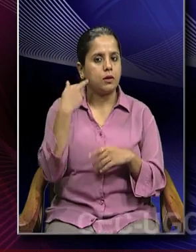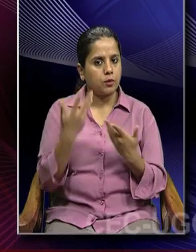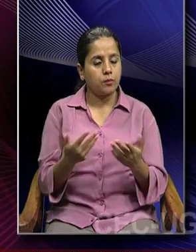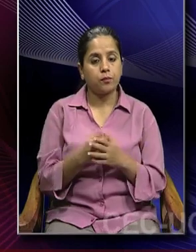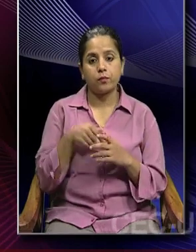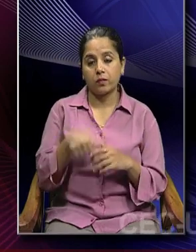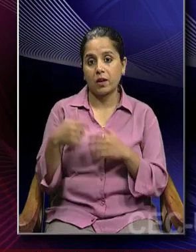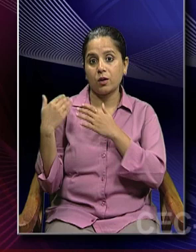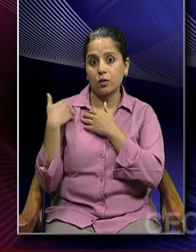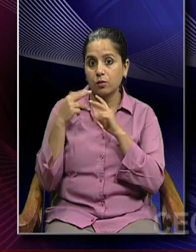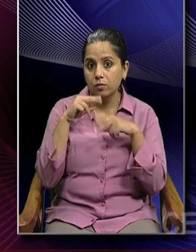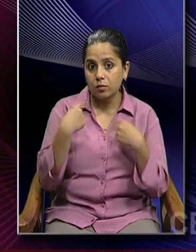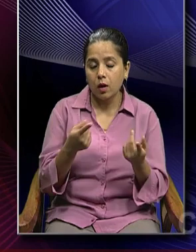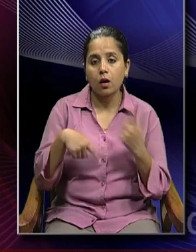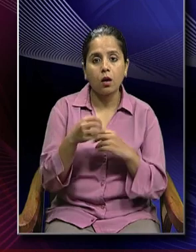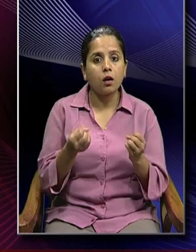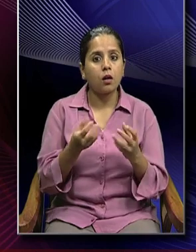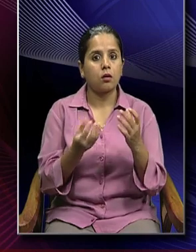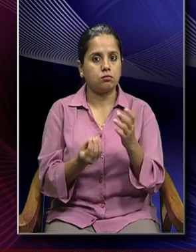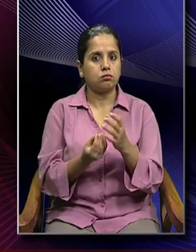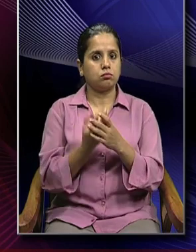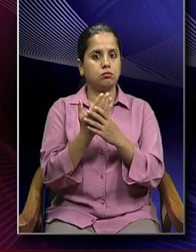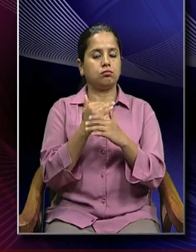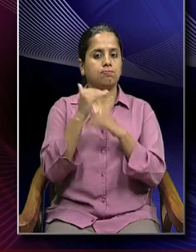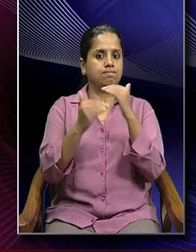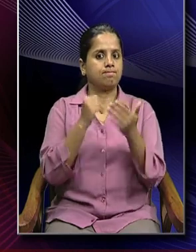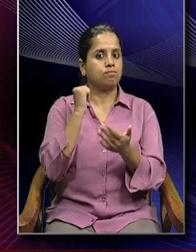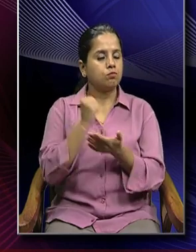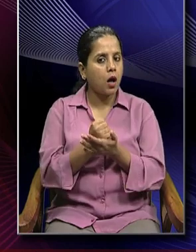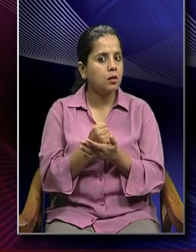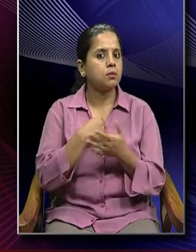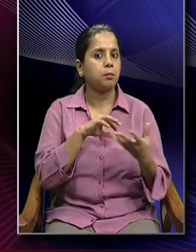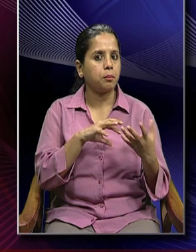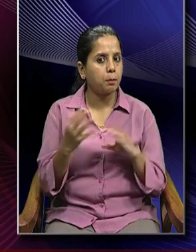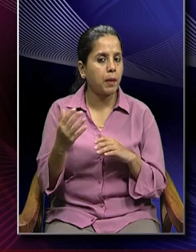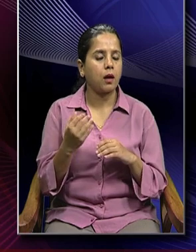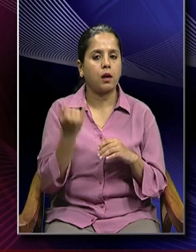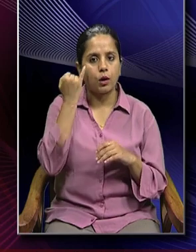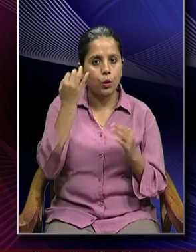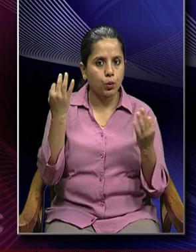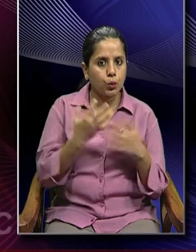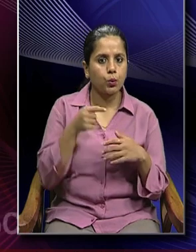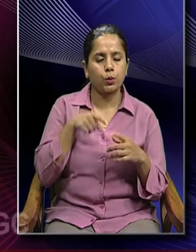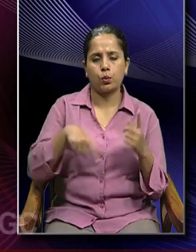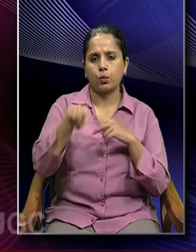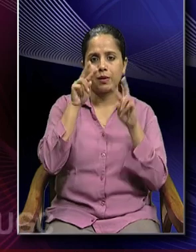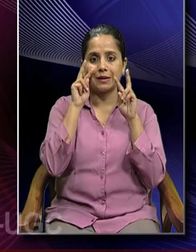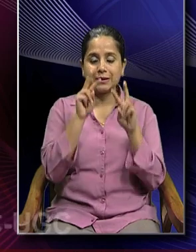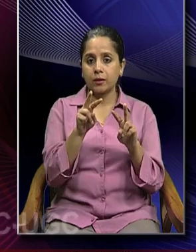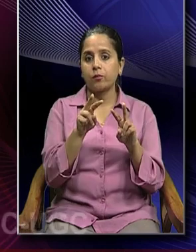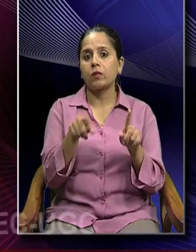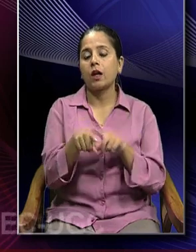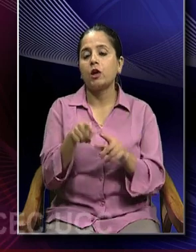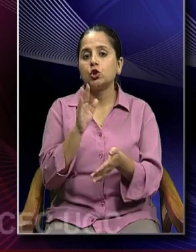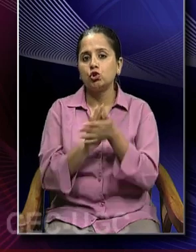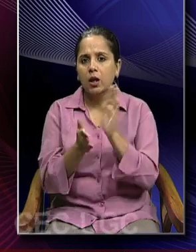the responses and initiatives are developed. We have to develop responses and initiatives in the light of those